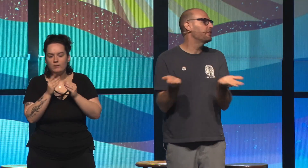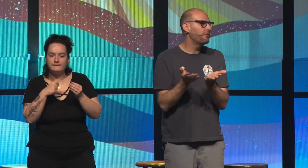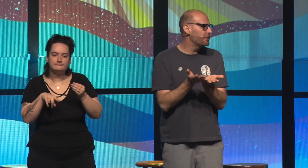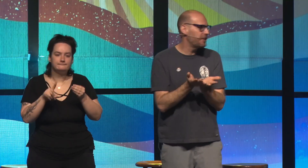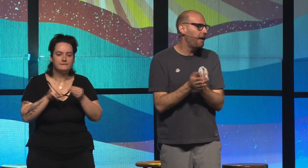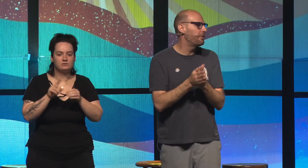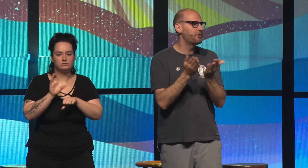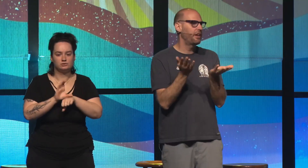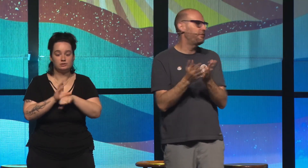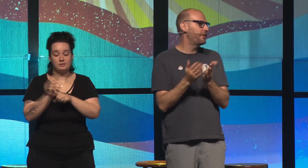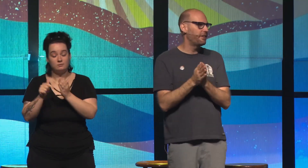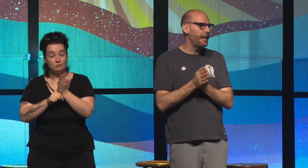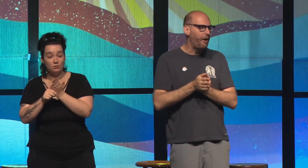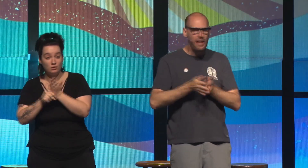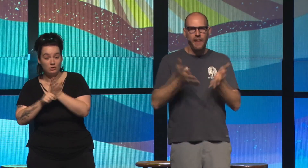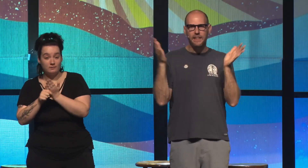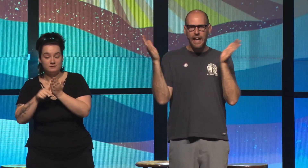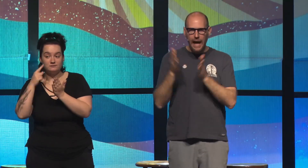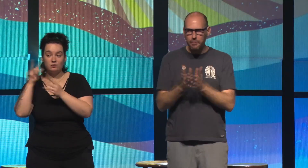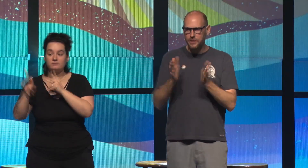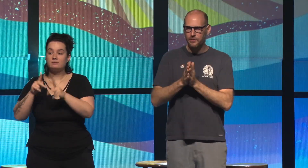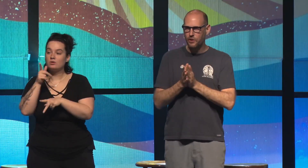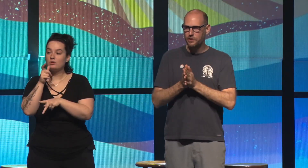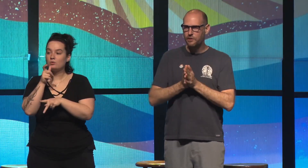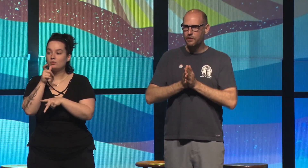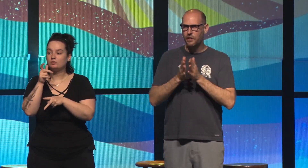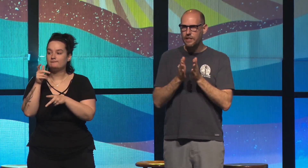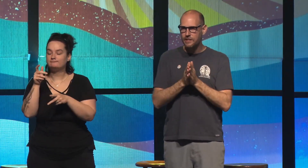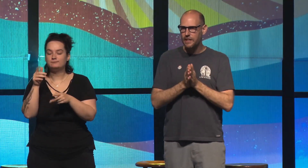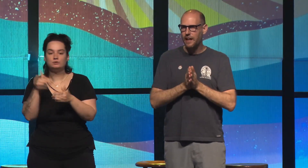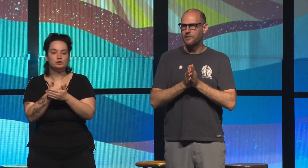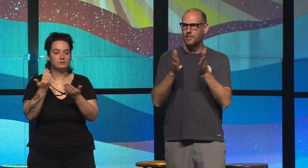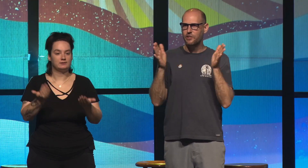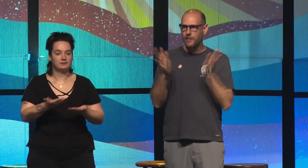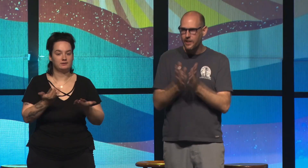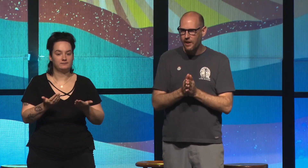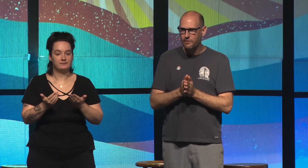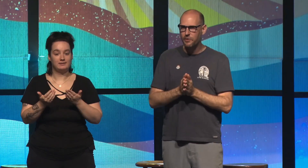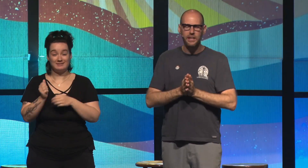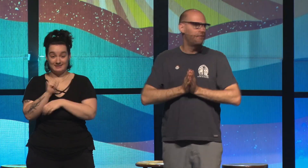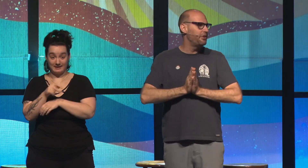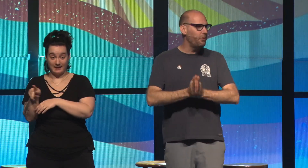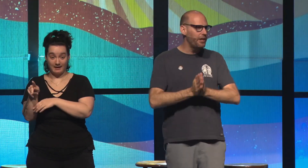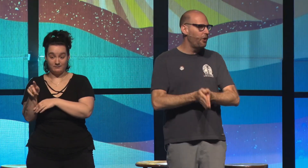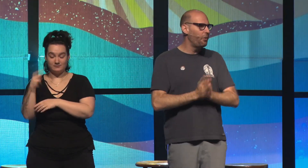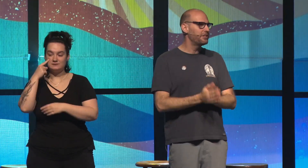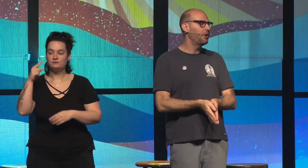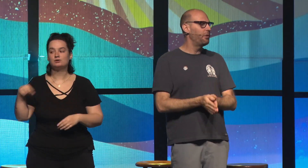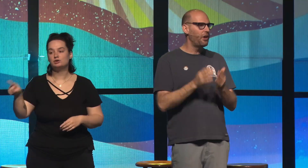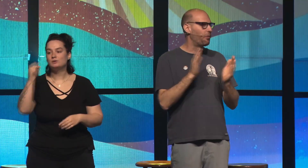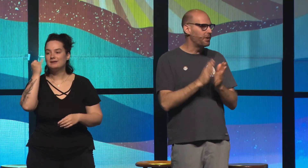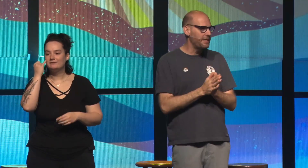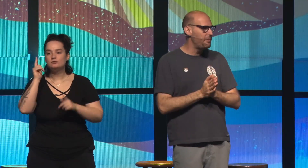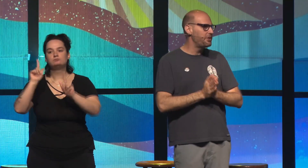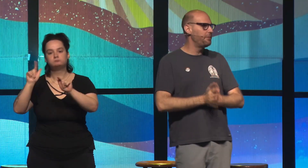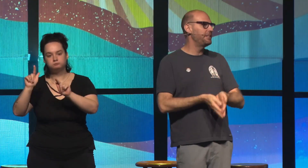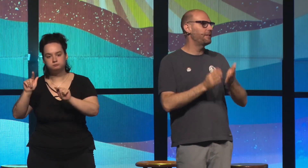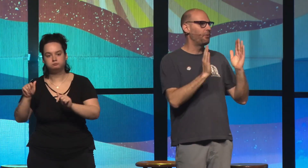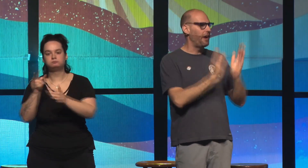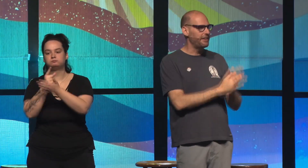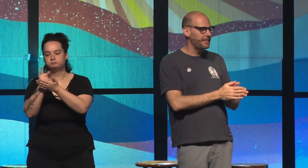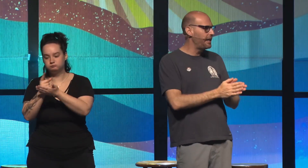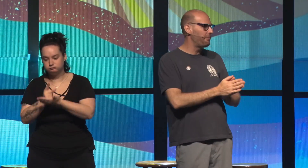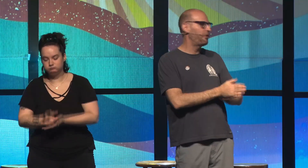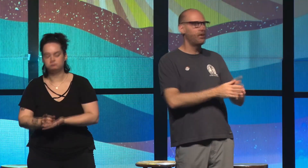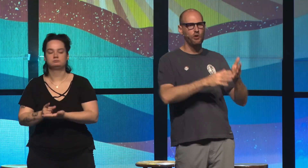come in for the first time and they're trying to figure it out. The app is for those of you that are insiders, that you're here every week. If you want to know what's going on, what time you should be